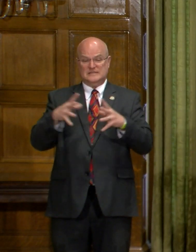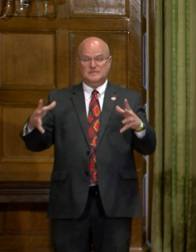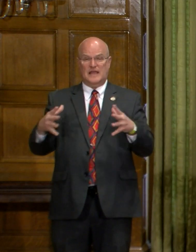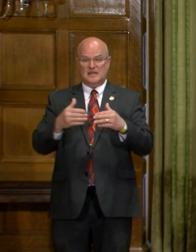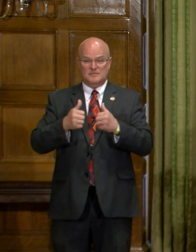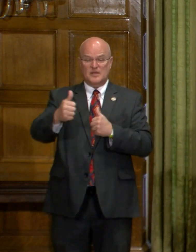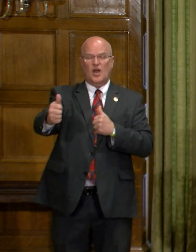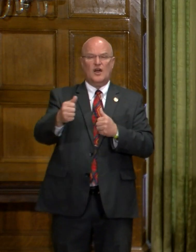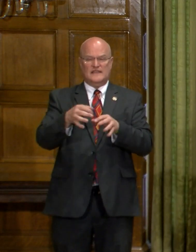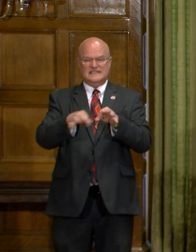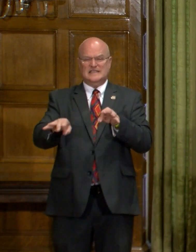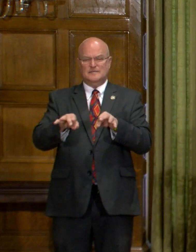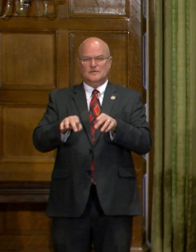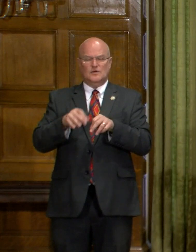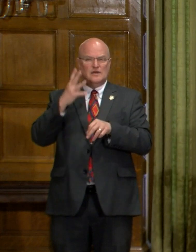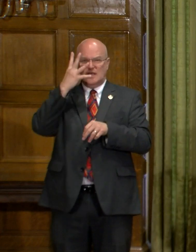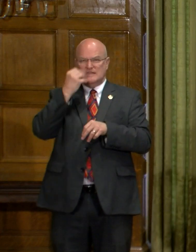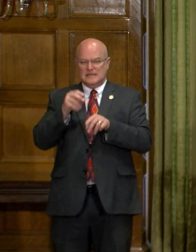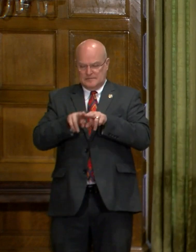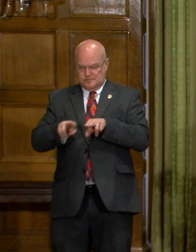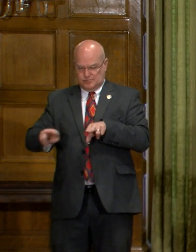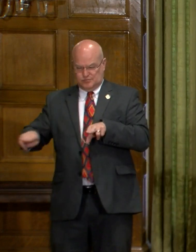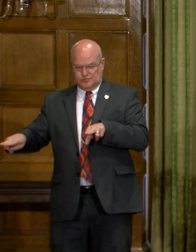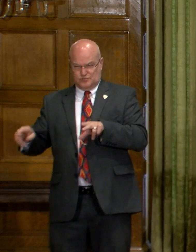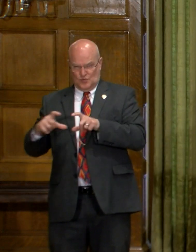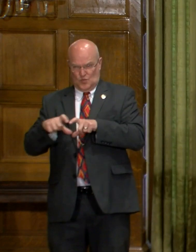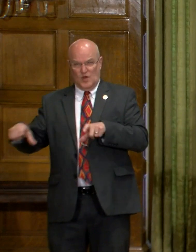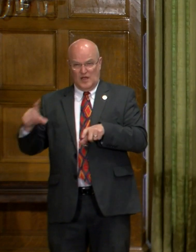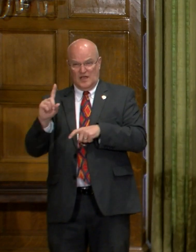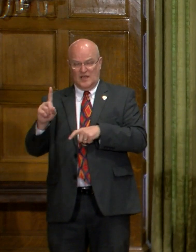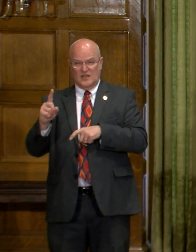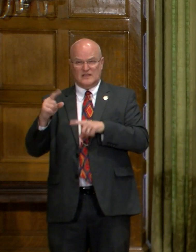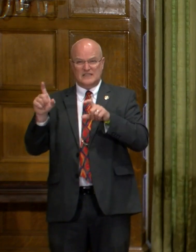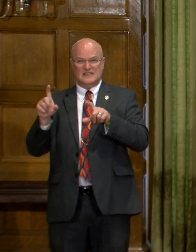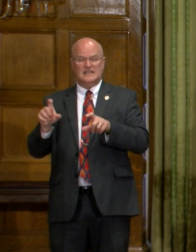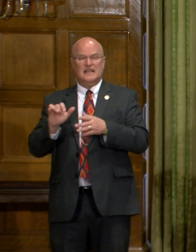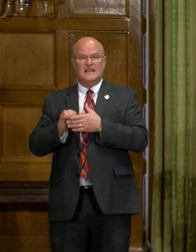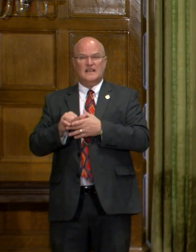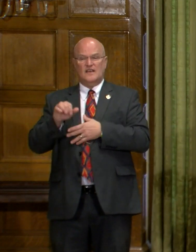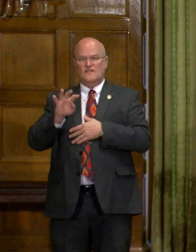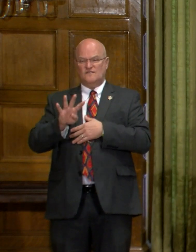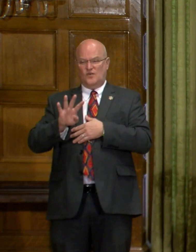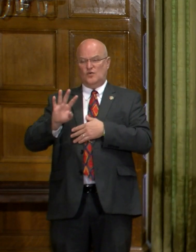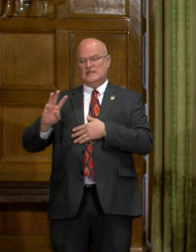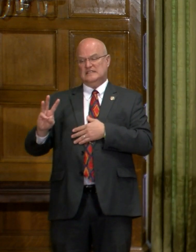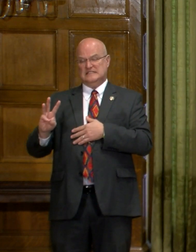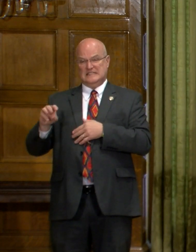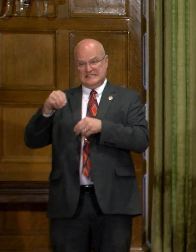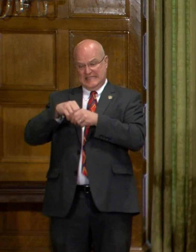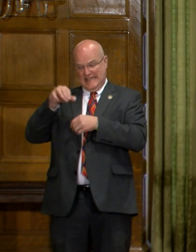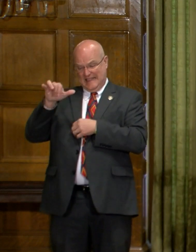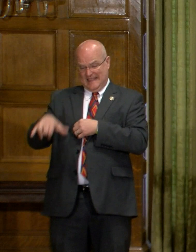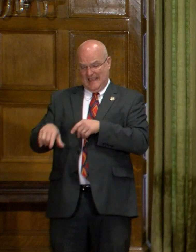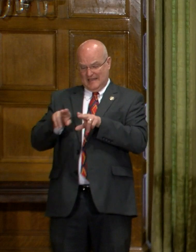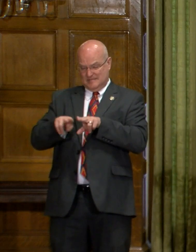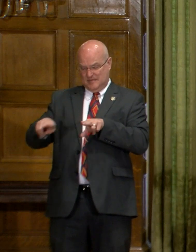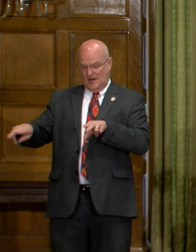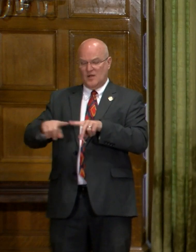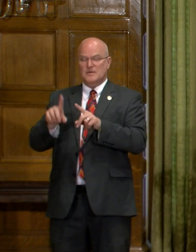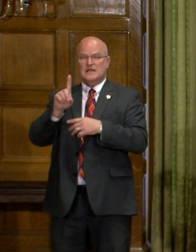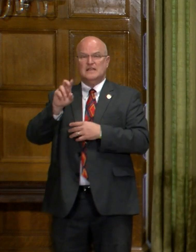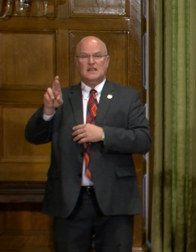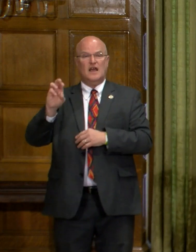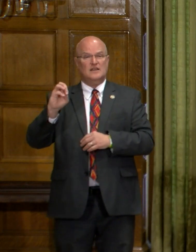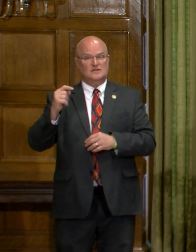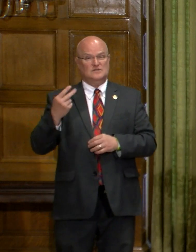expanding beyond the simple barracks that are there because we did the 46 in that barracks, but Dr.